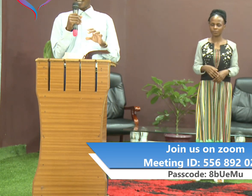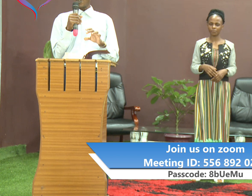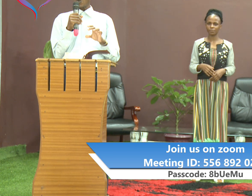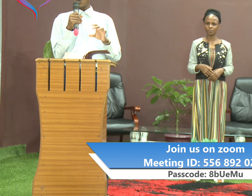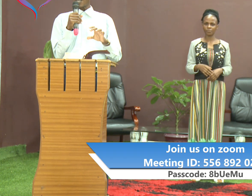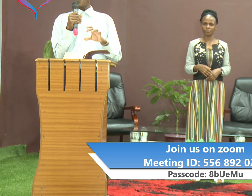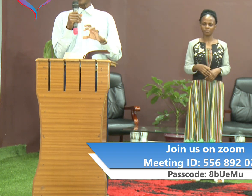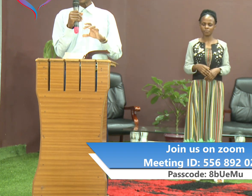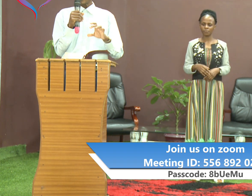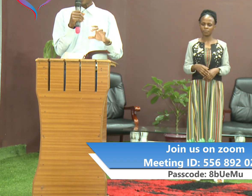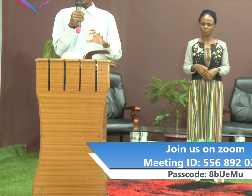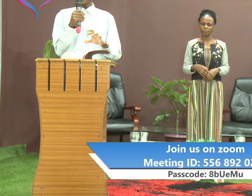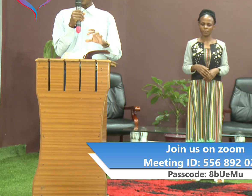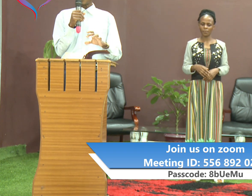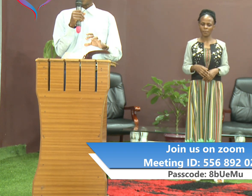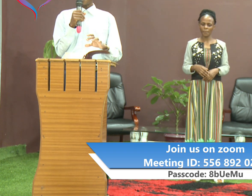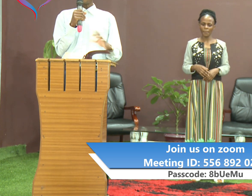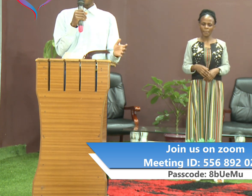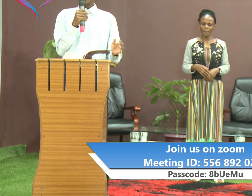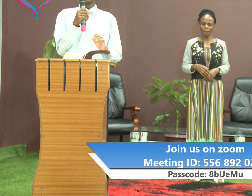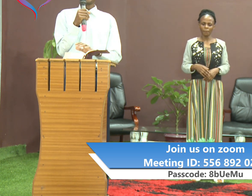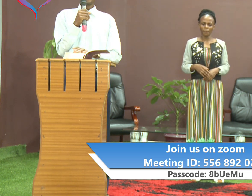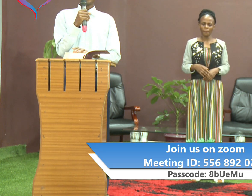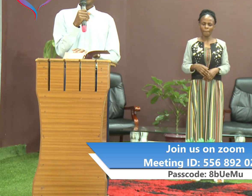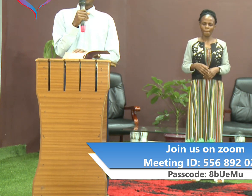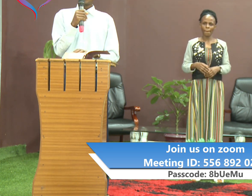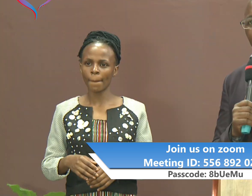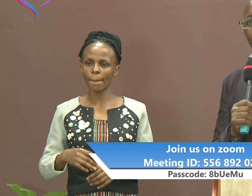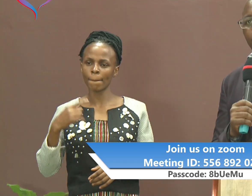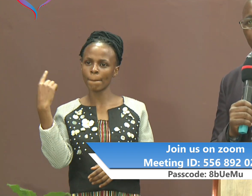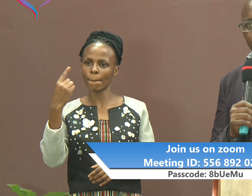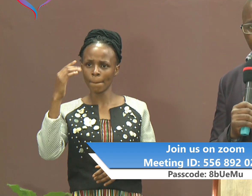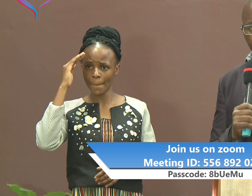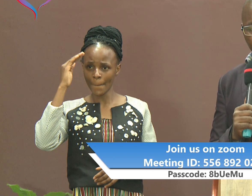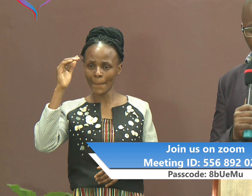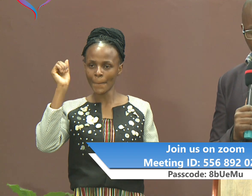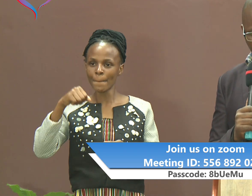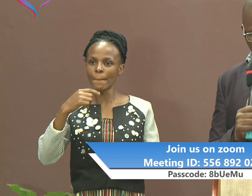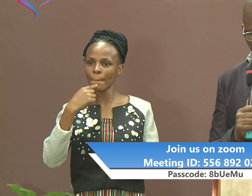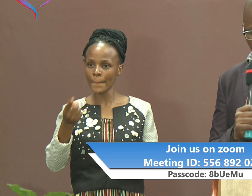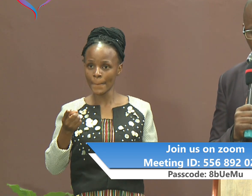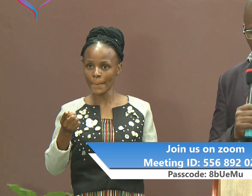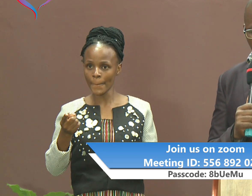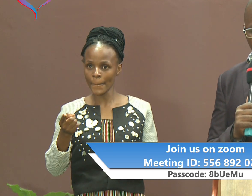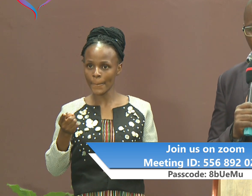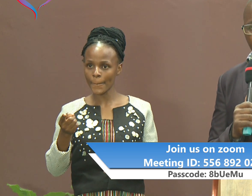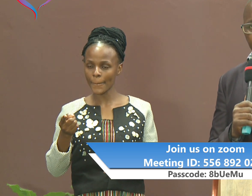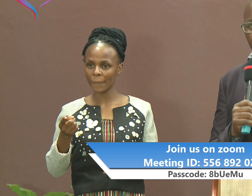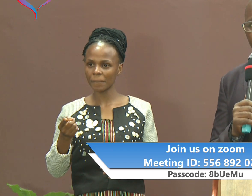tafunyeeyo kantu konna oba ka message konna kayinza kuwandikira baawe. The only message he can send message iyo kaji